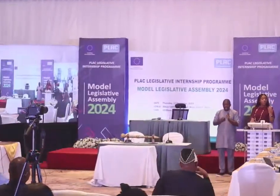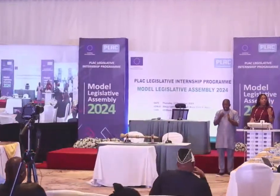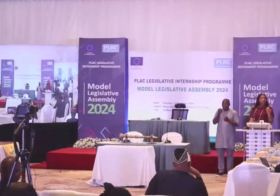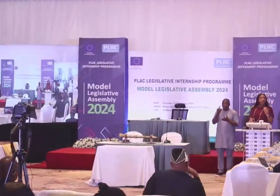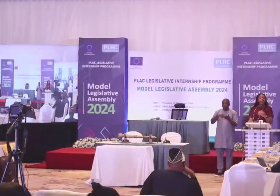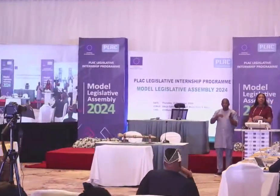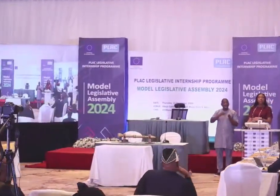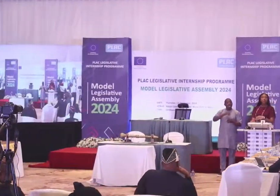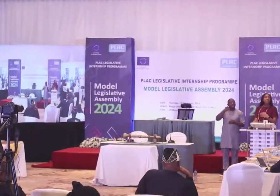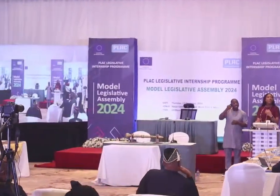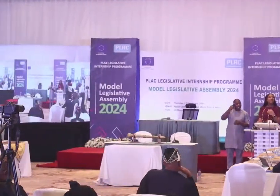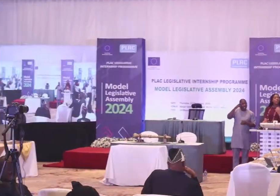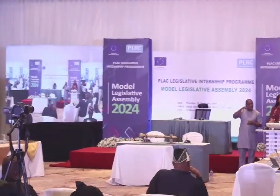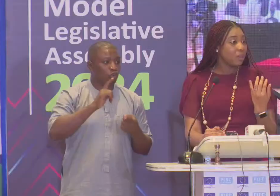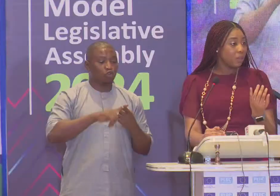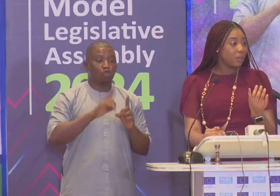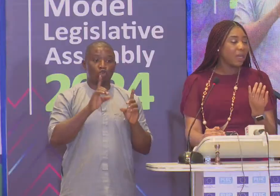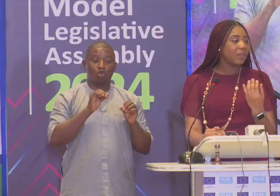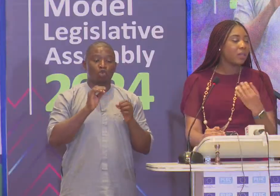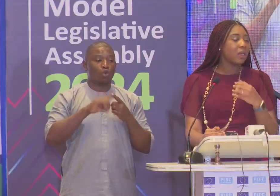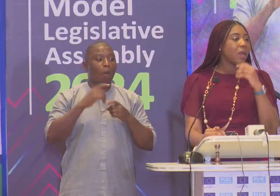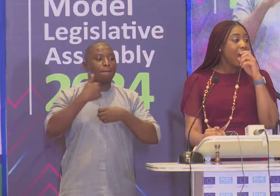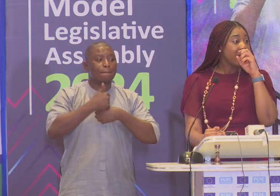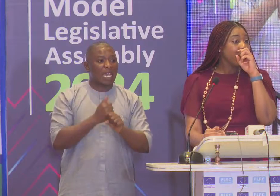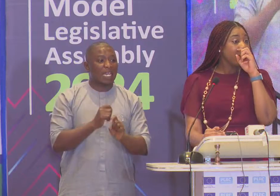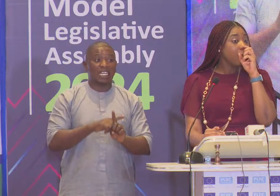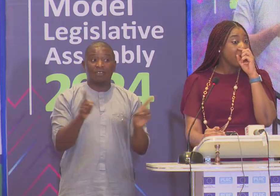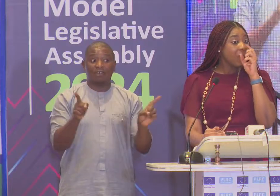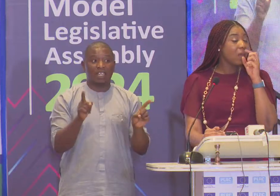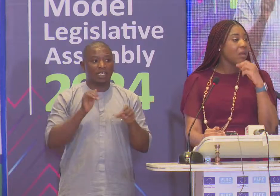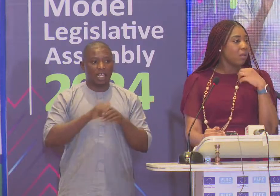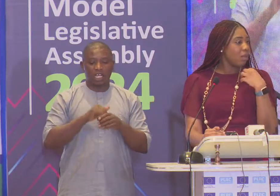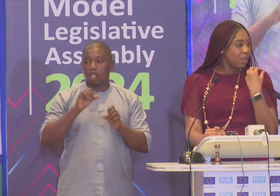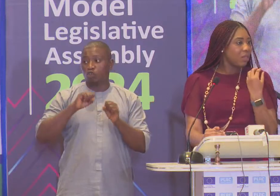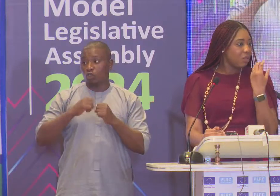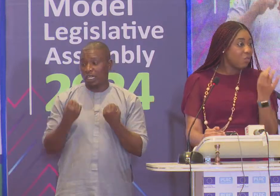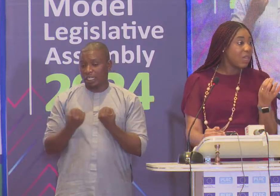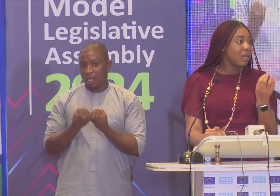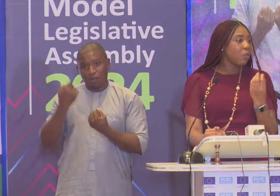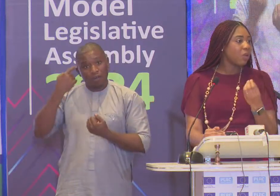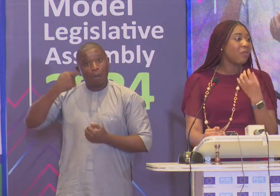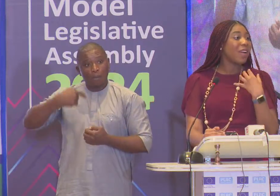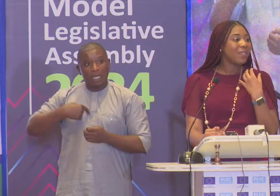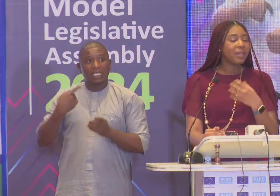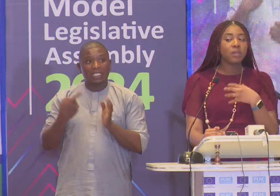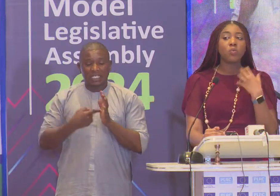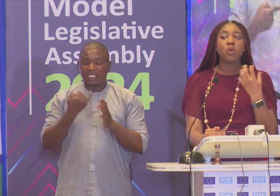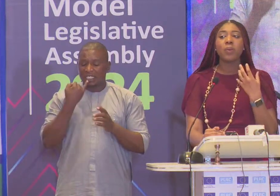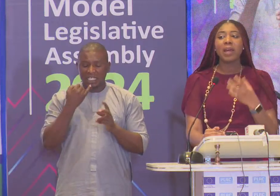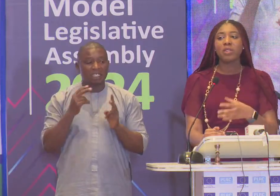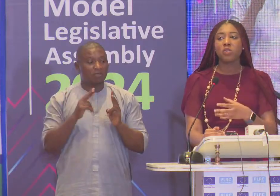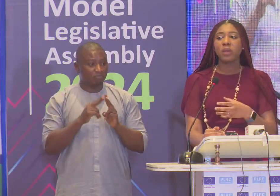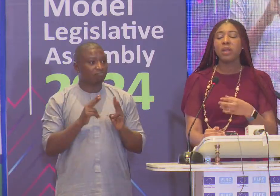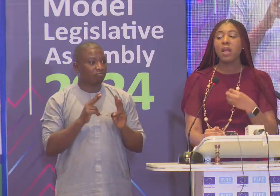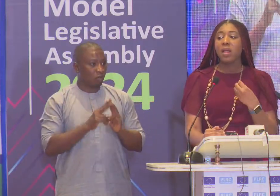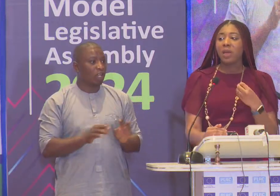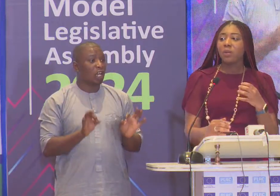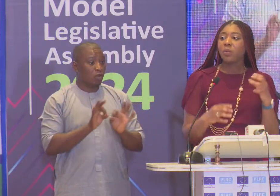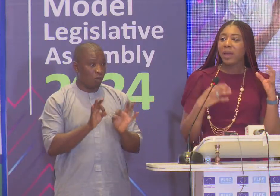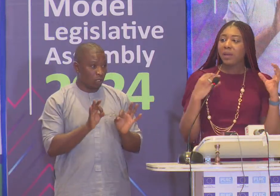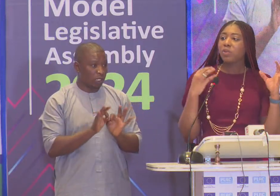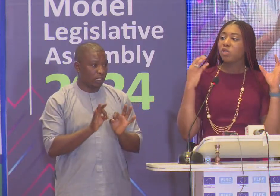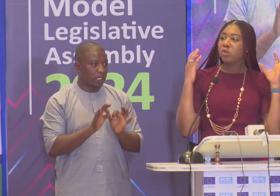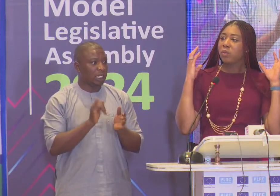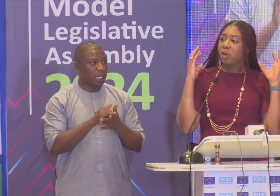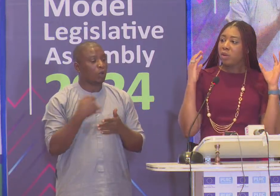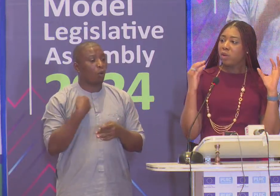doing to make the difference in the society. I think for me, this is really what validates what we are doing. That we are